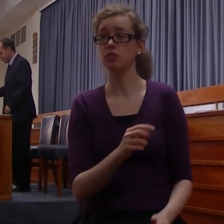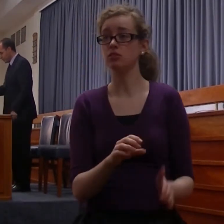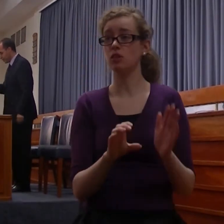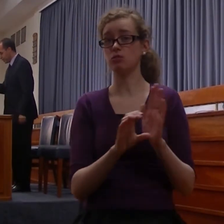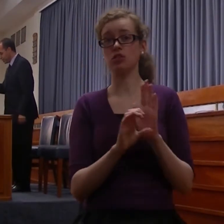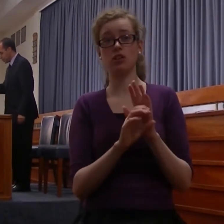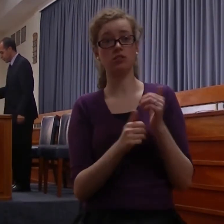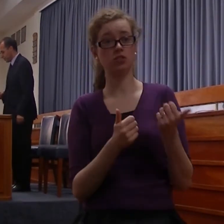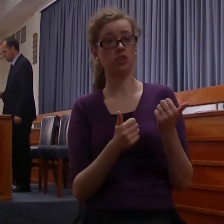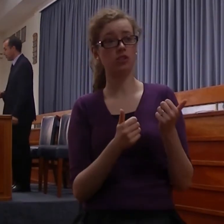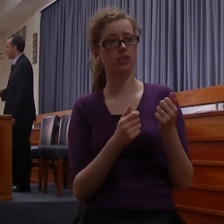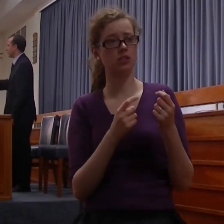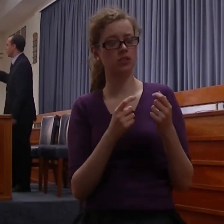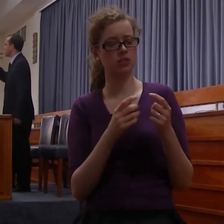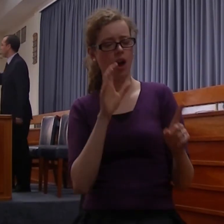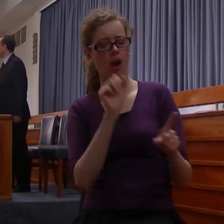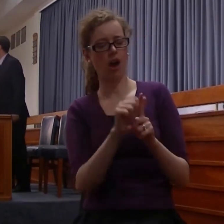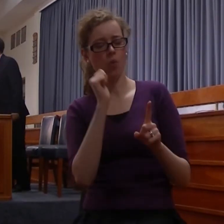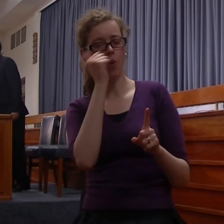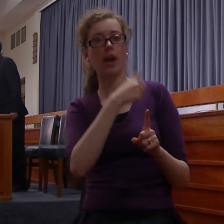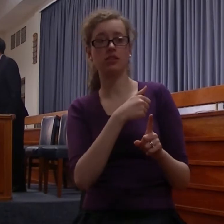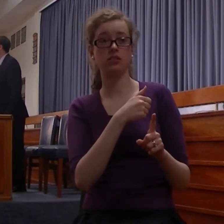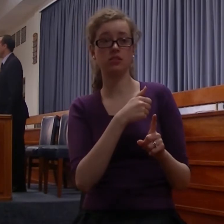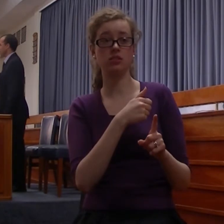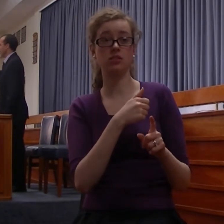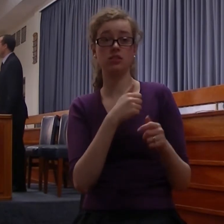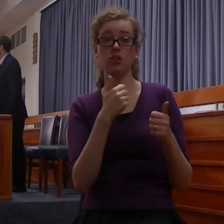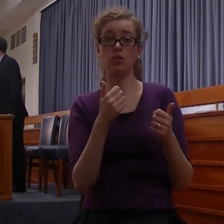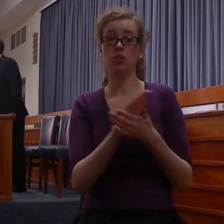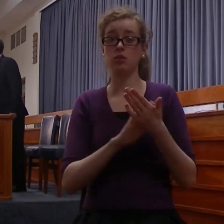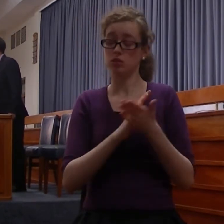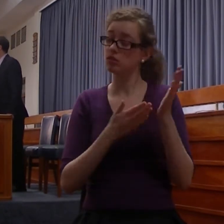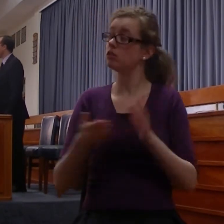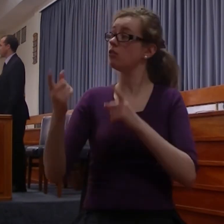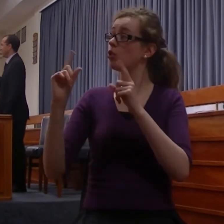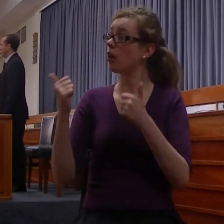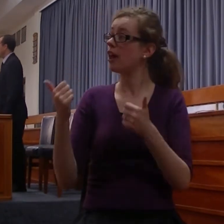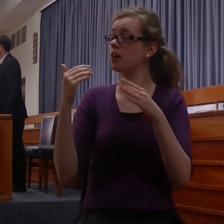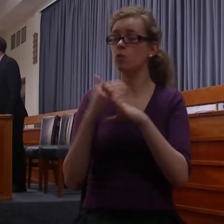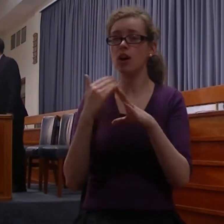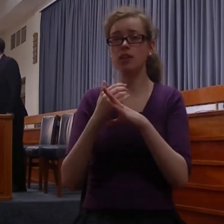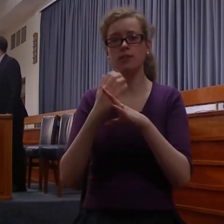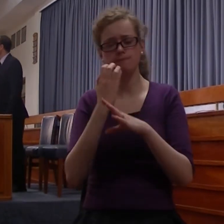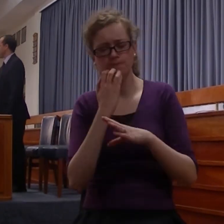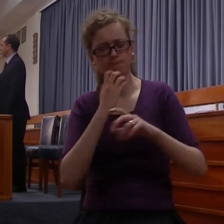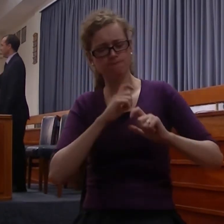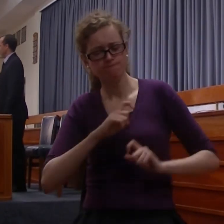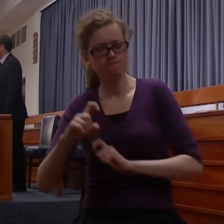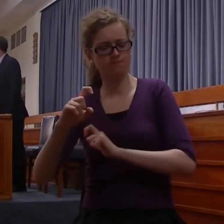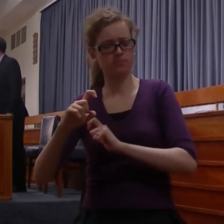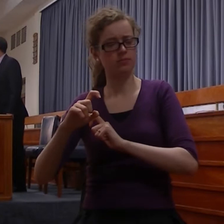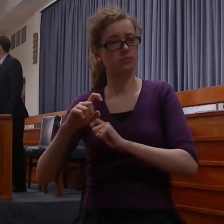who assumed just false titles. So the church was able to have great discernment. It was